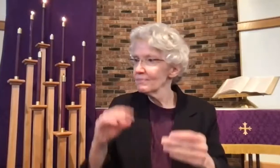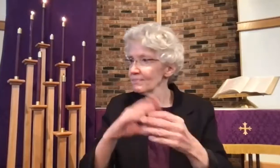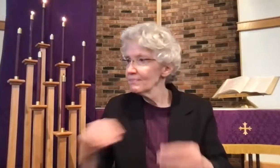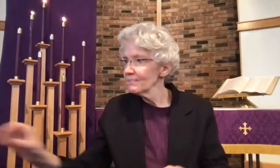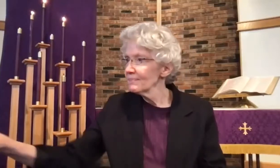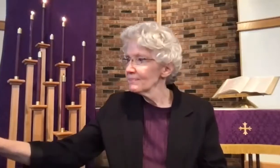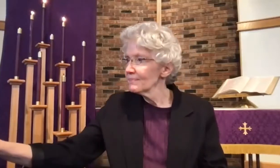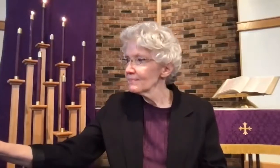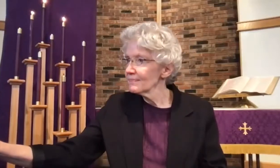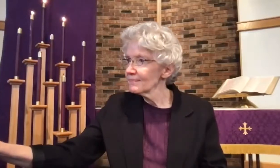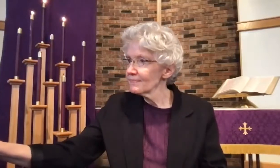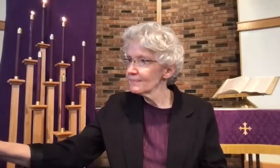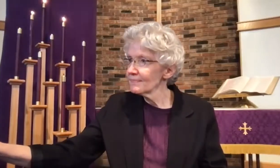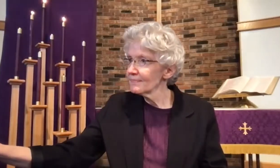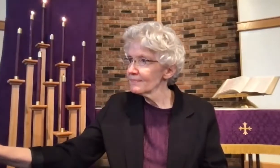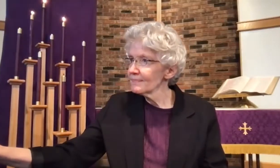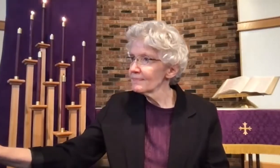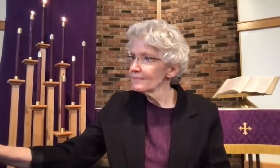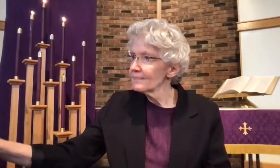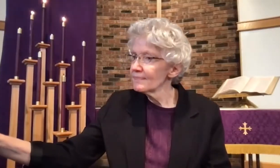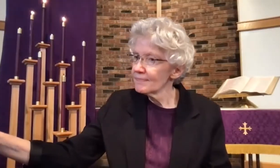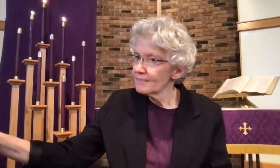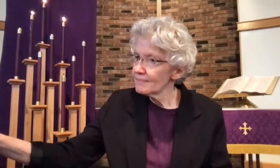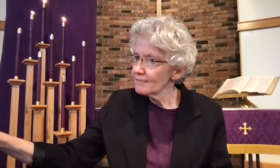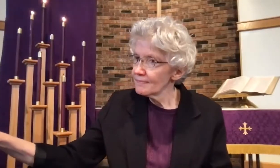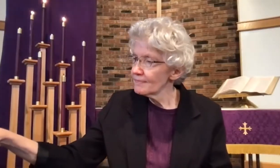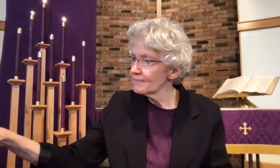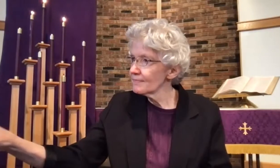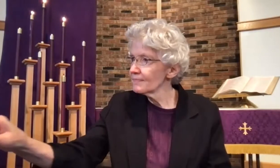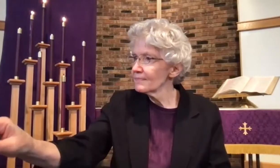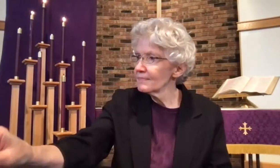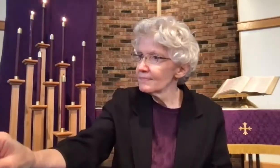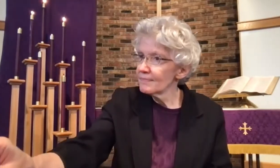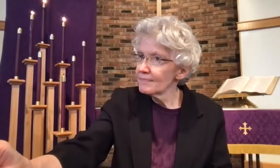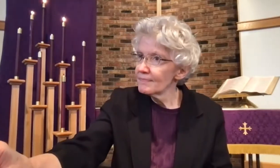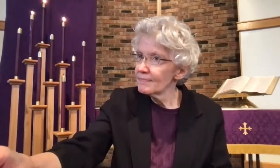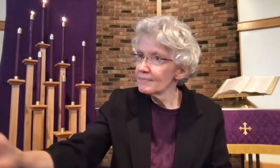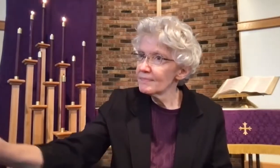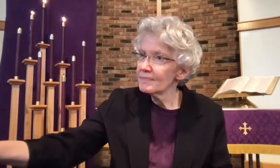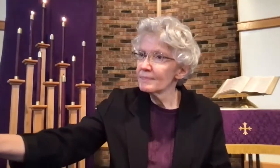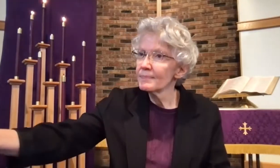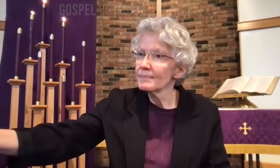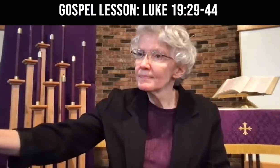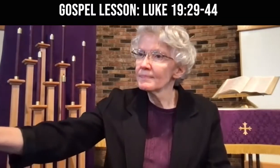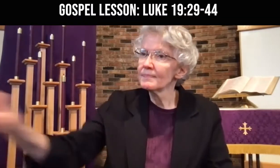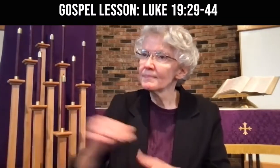And now a reading from the Gospel of Luke, chapter 19, verses 29 through